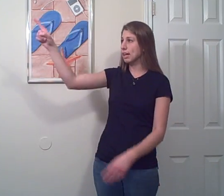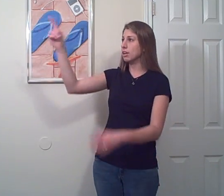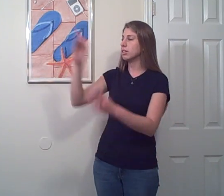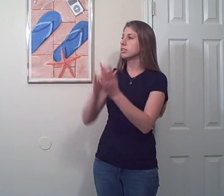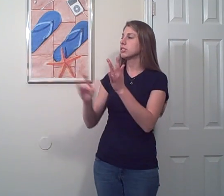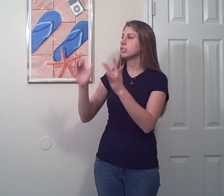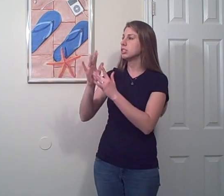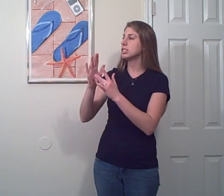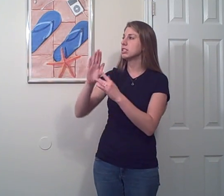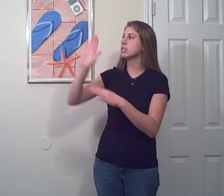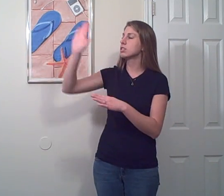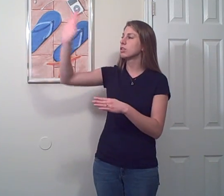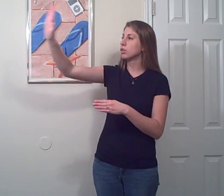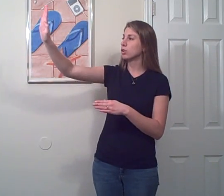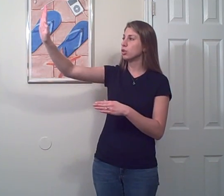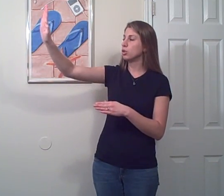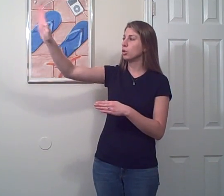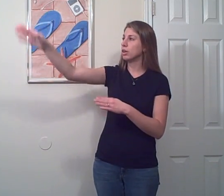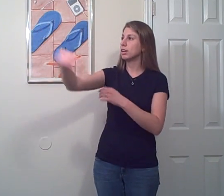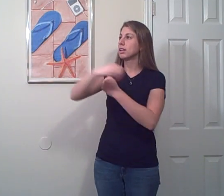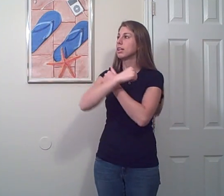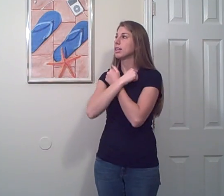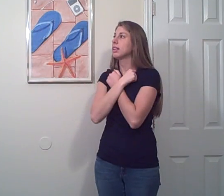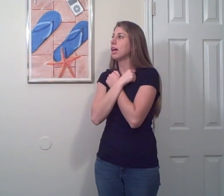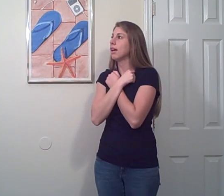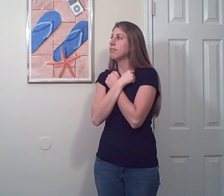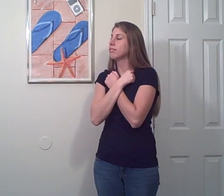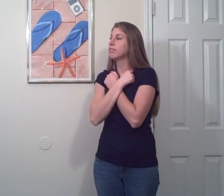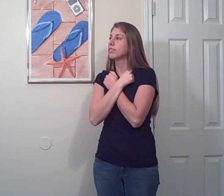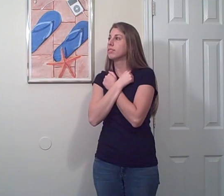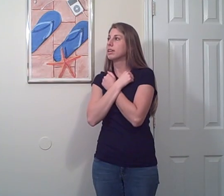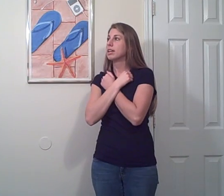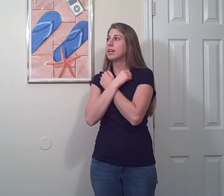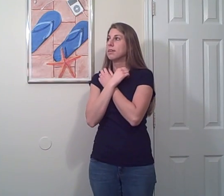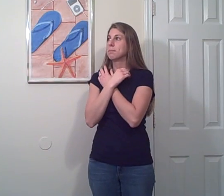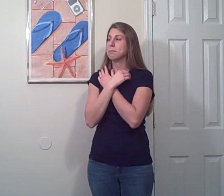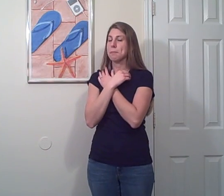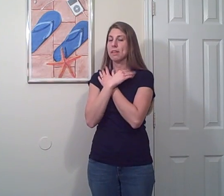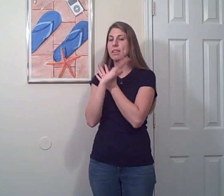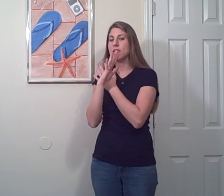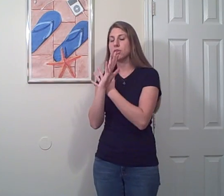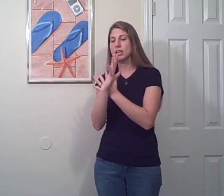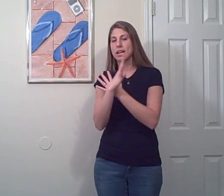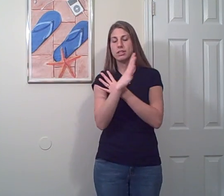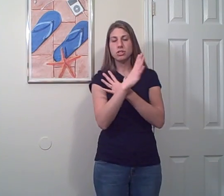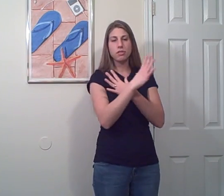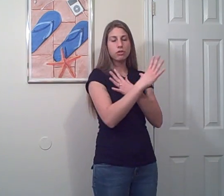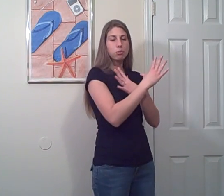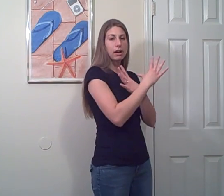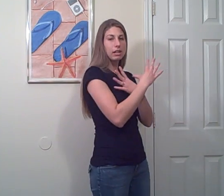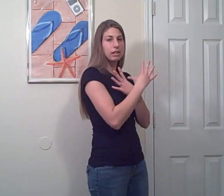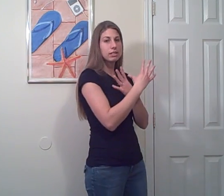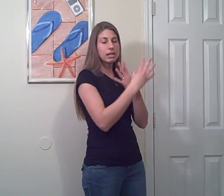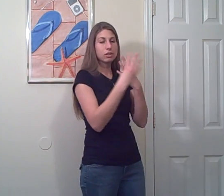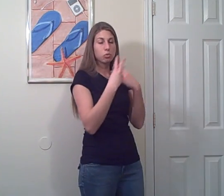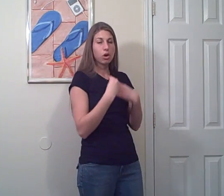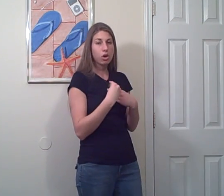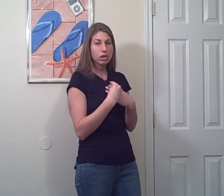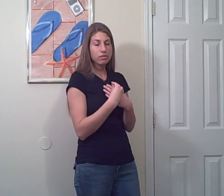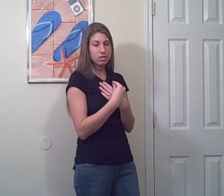There, Jesus, your love. And then you can kind of shift your body and take the role of Jesus.